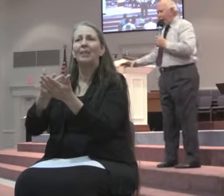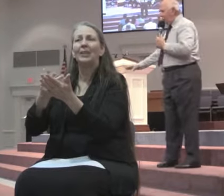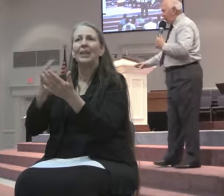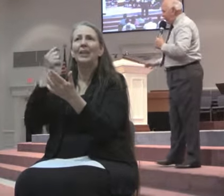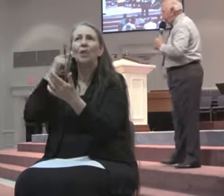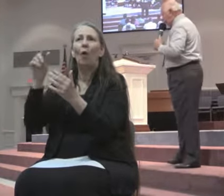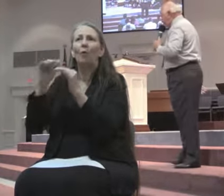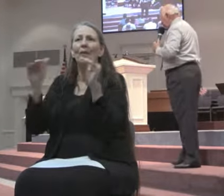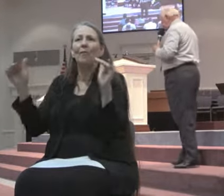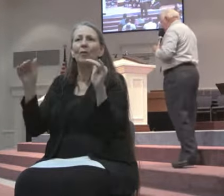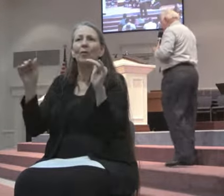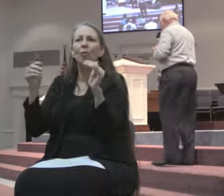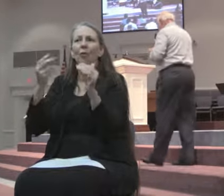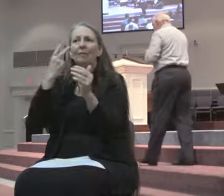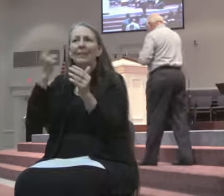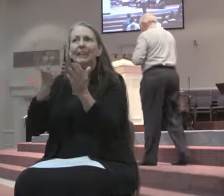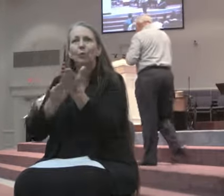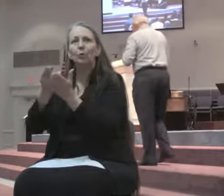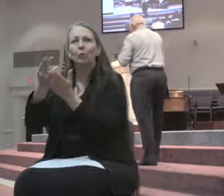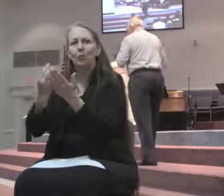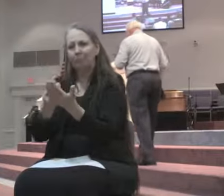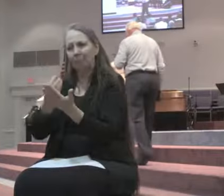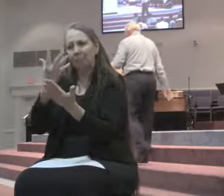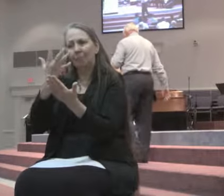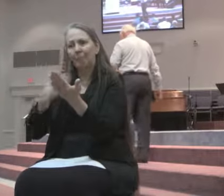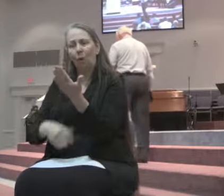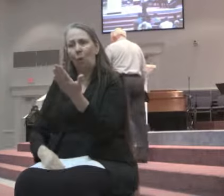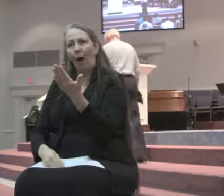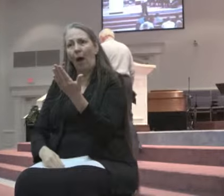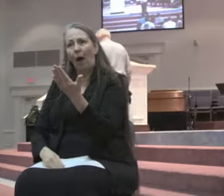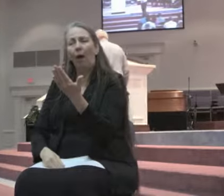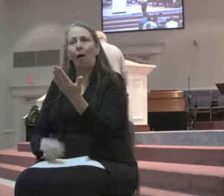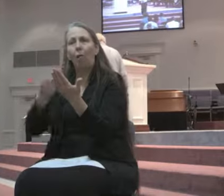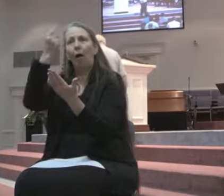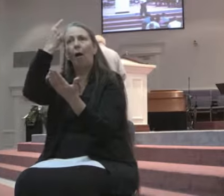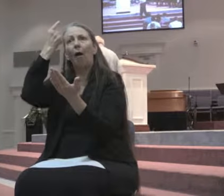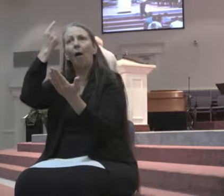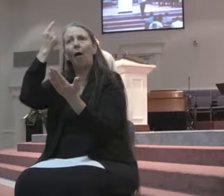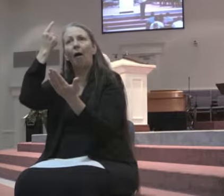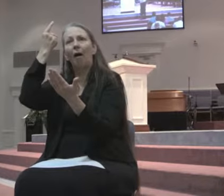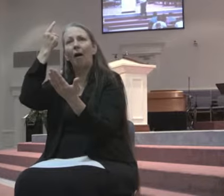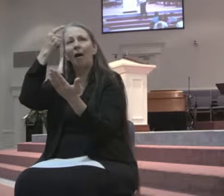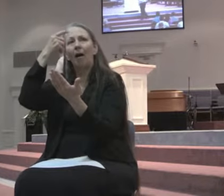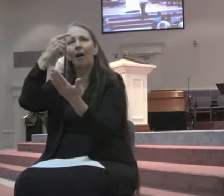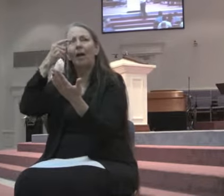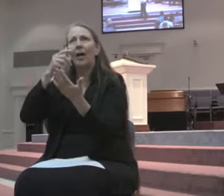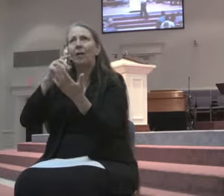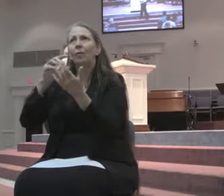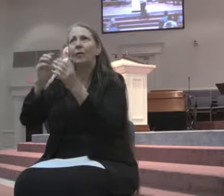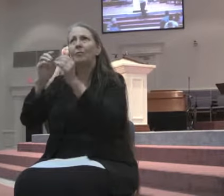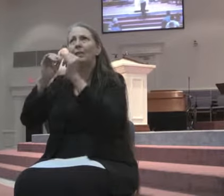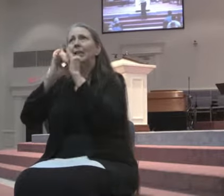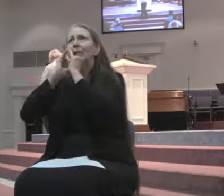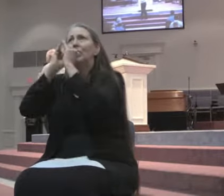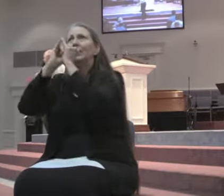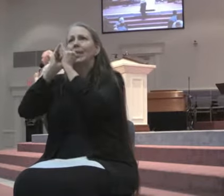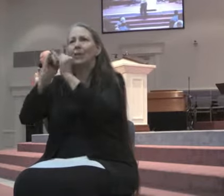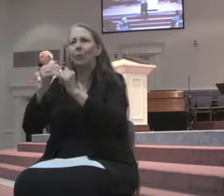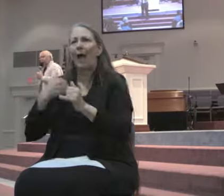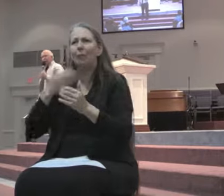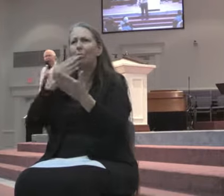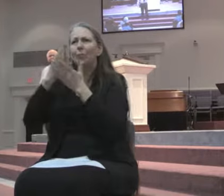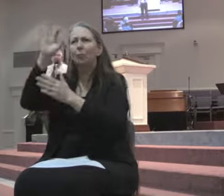We've got illumination, revelation, light. We've got intercession. We've got